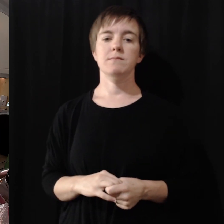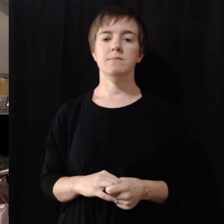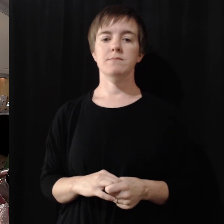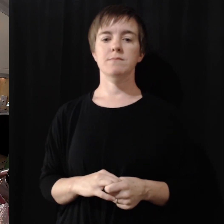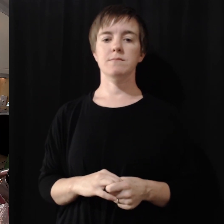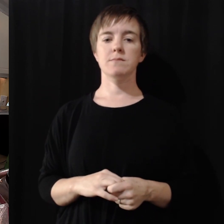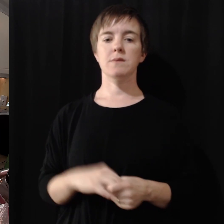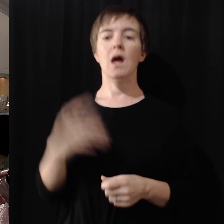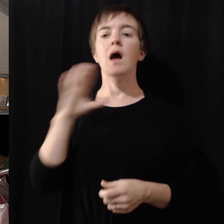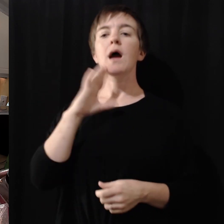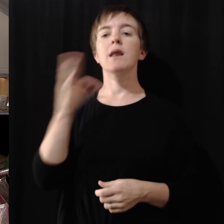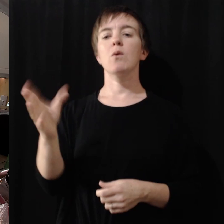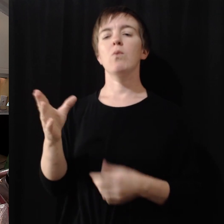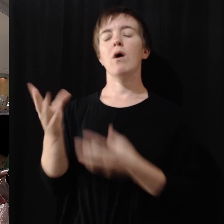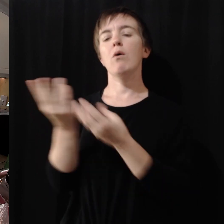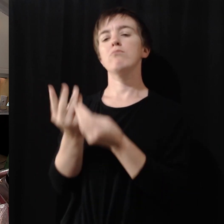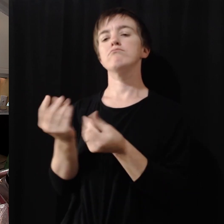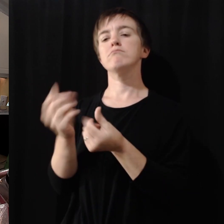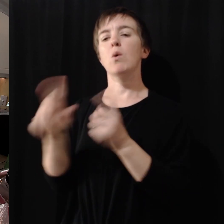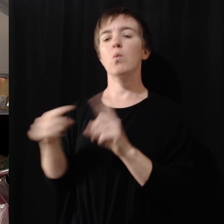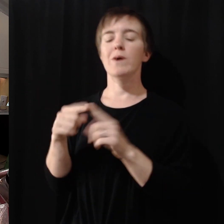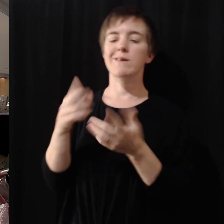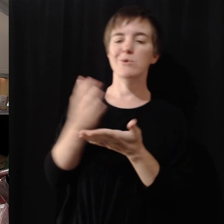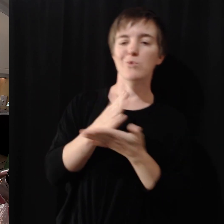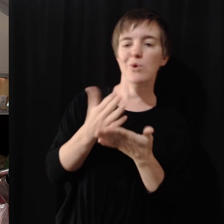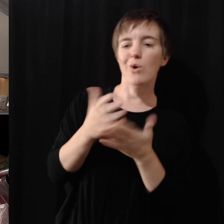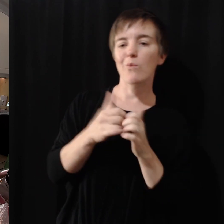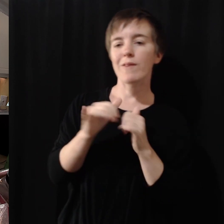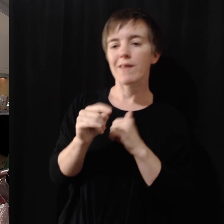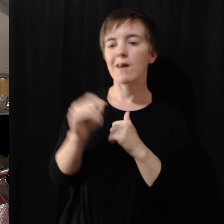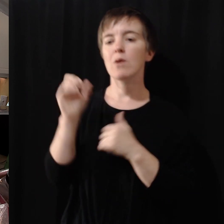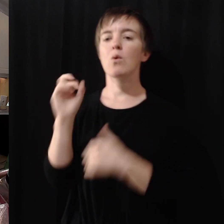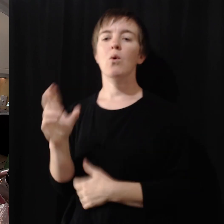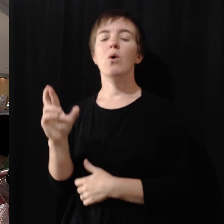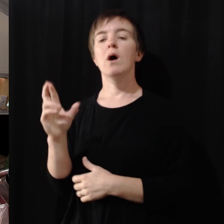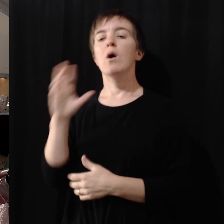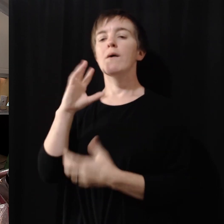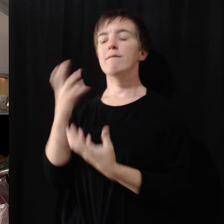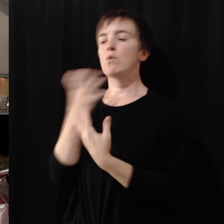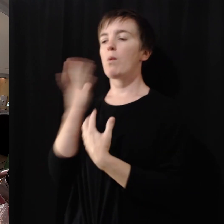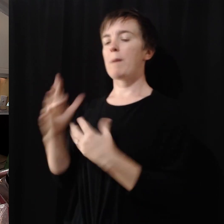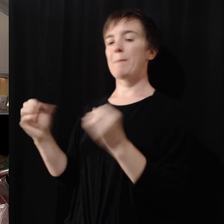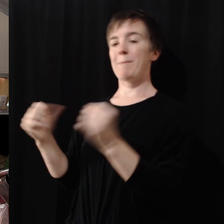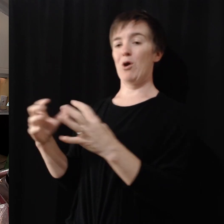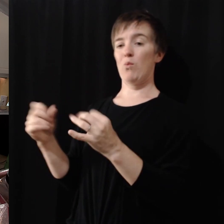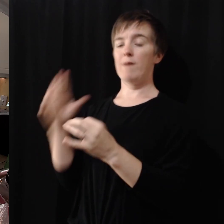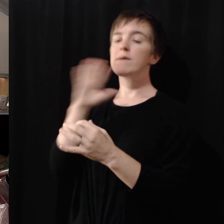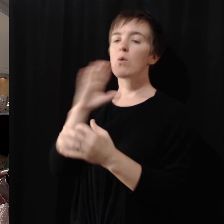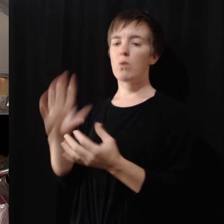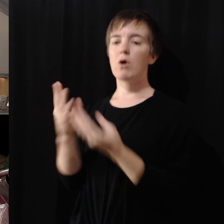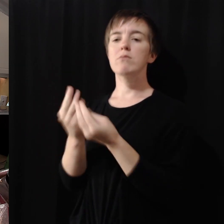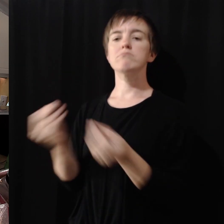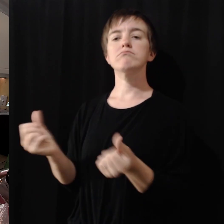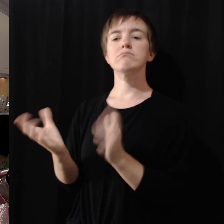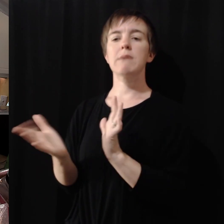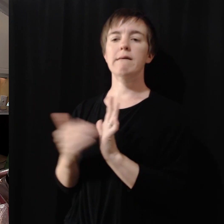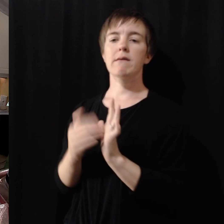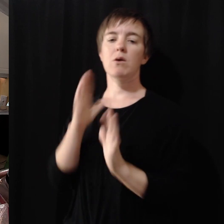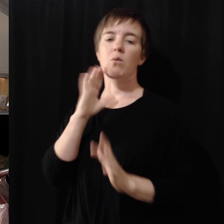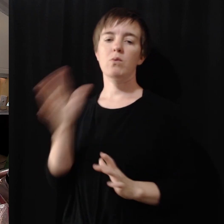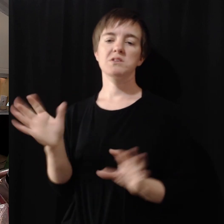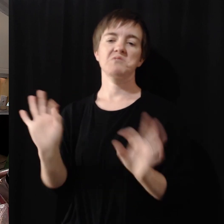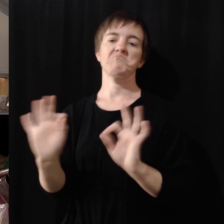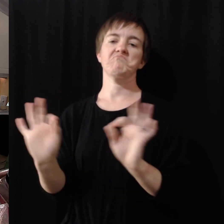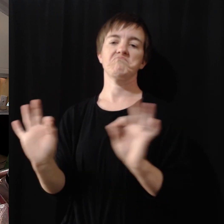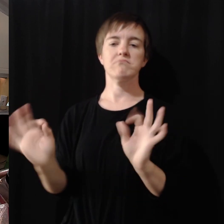And it will come loose when we cook with it, or if you warm it up in the microwave, it will come loose. So it's not a big deal, but that's a good